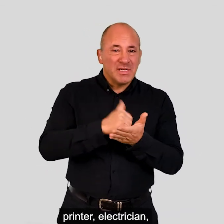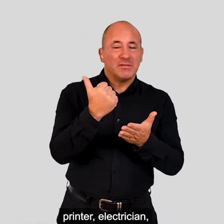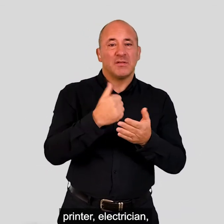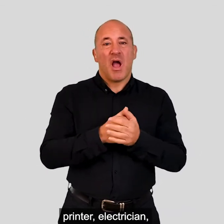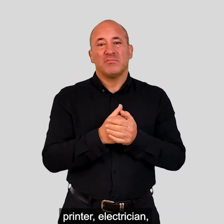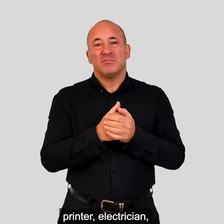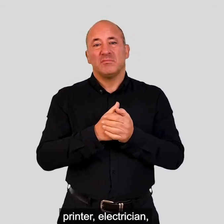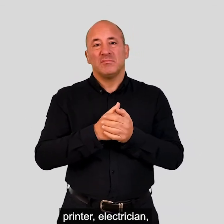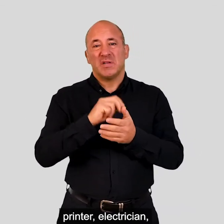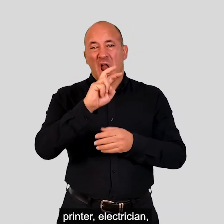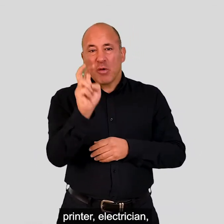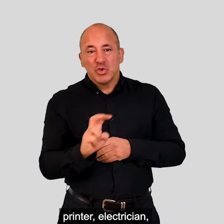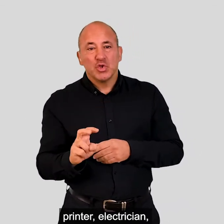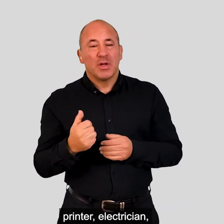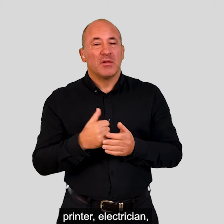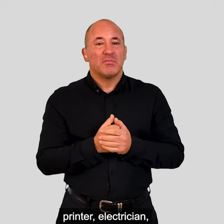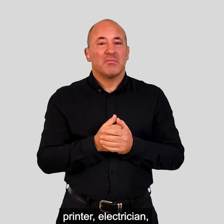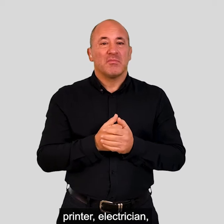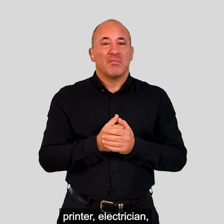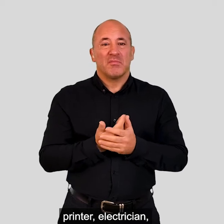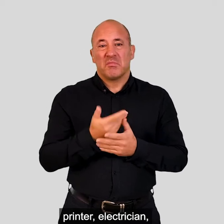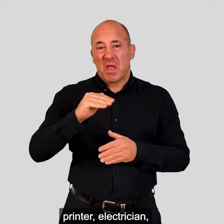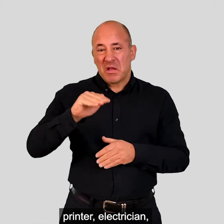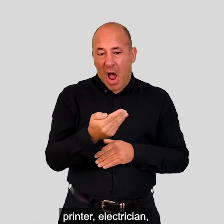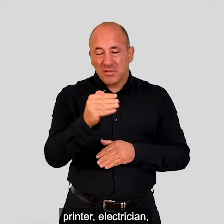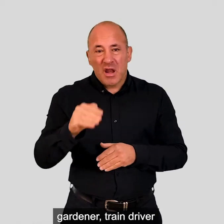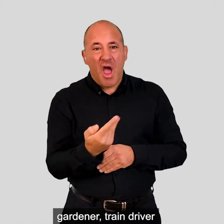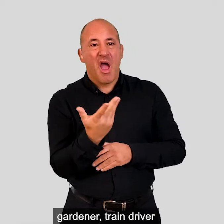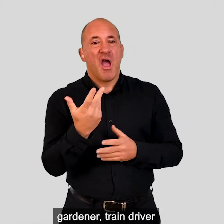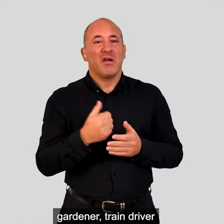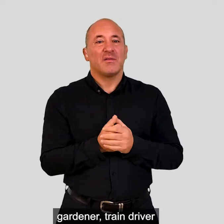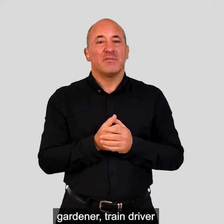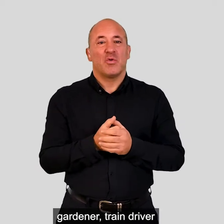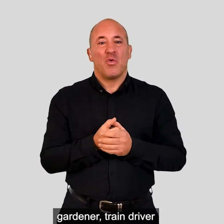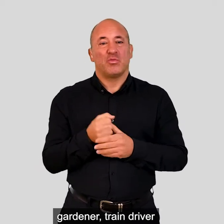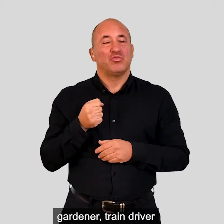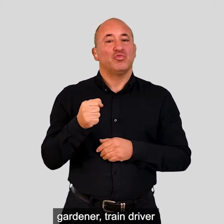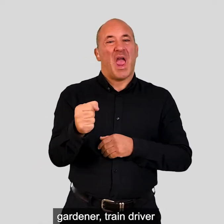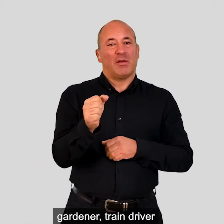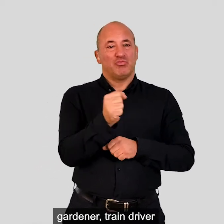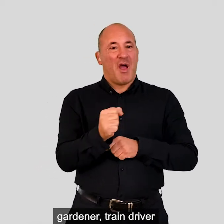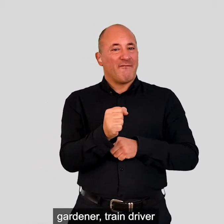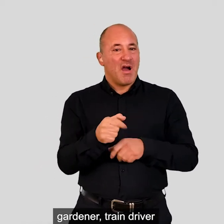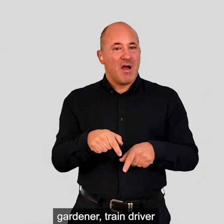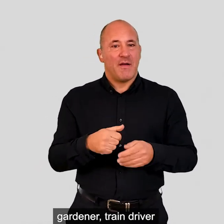printer, electrician, gardener, train driver.